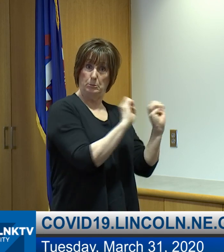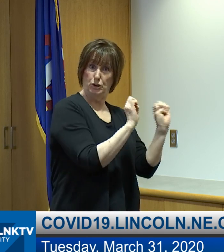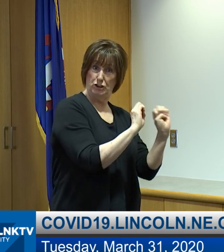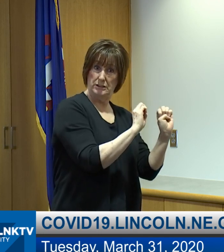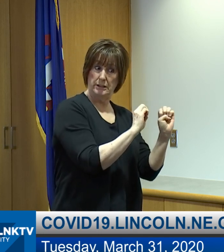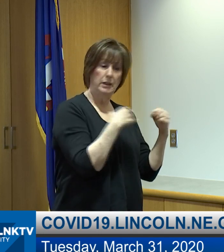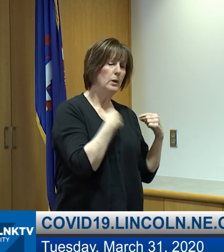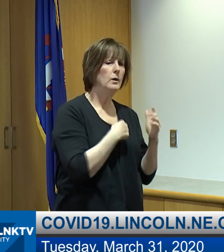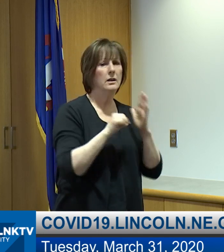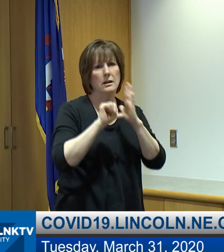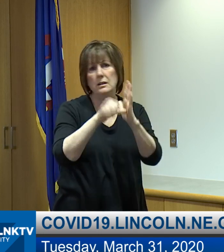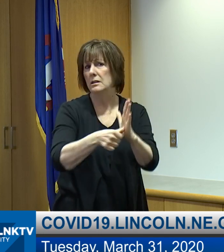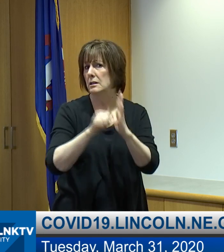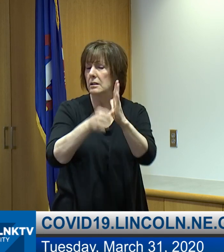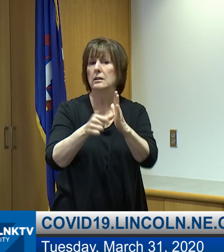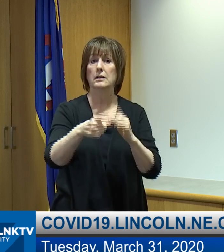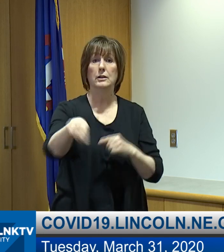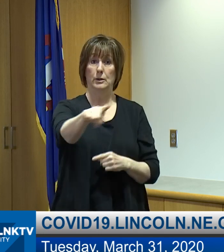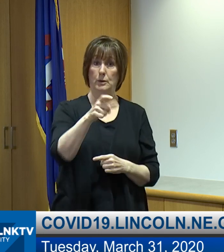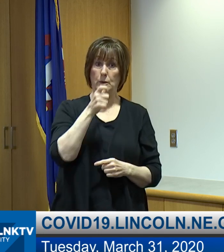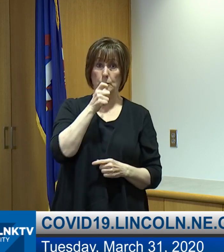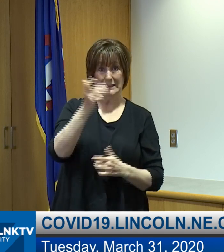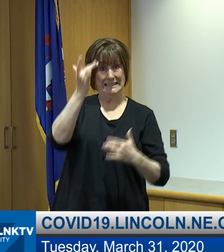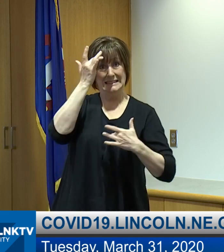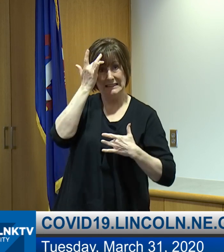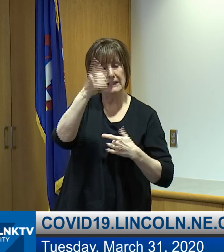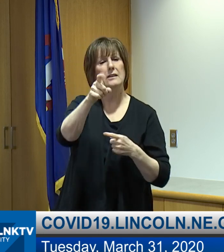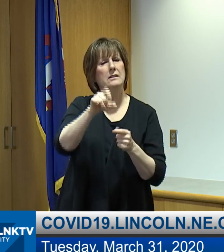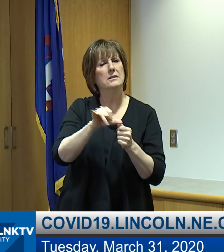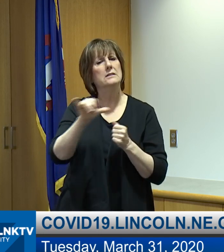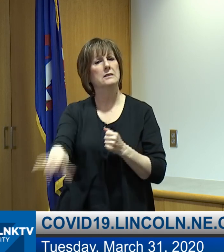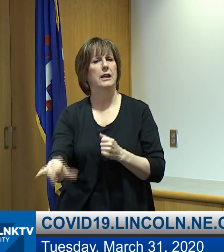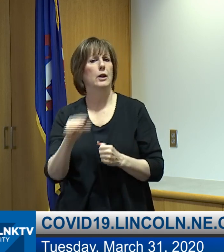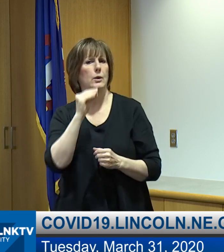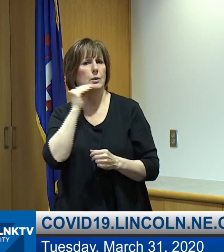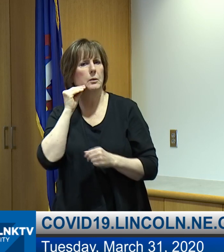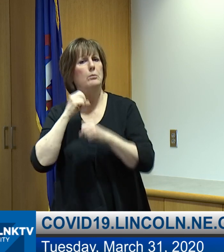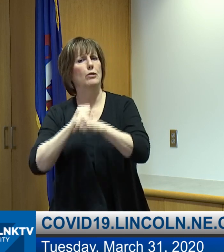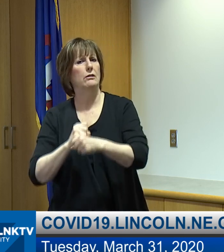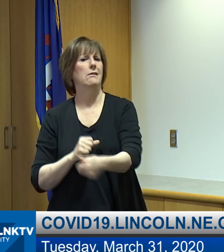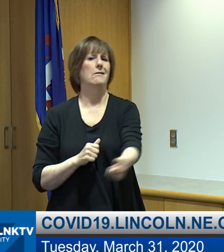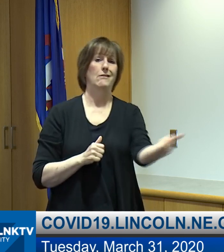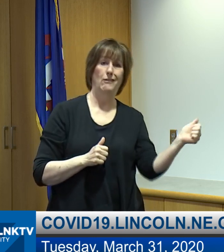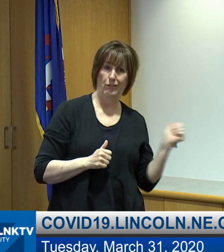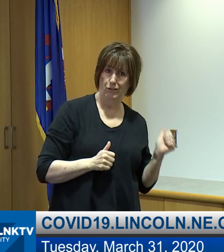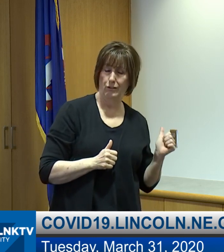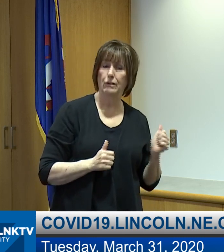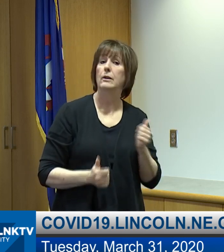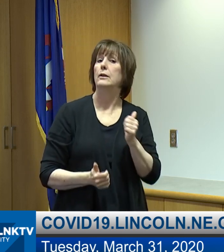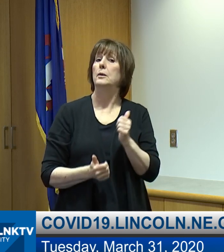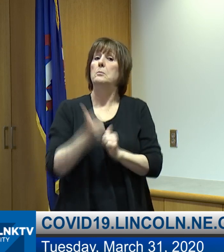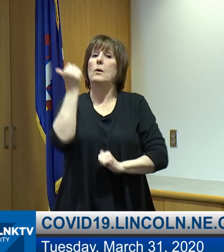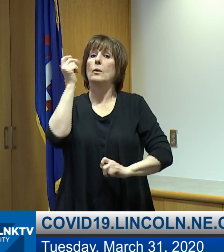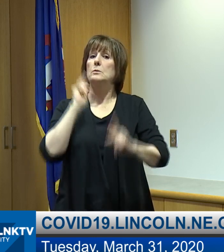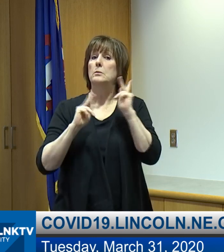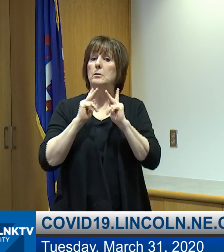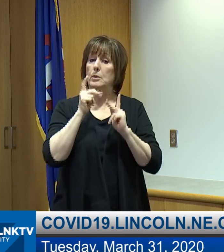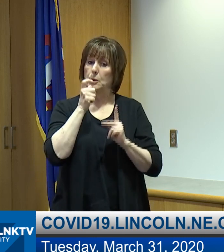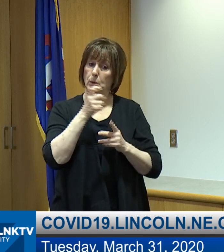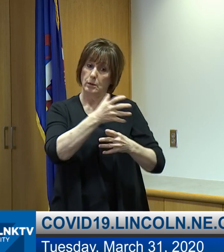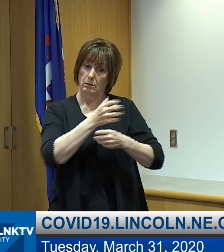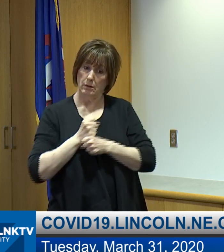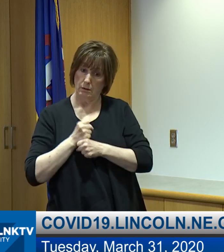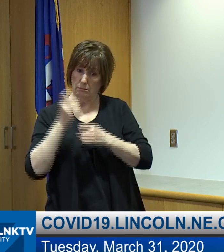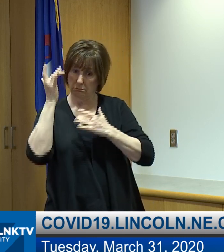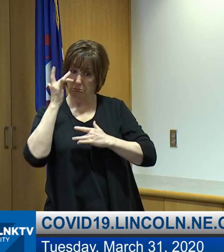have stressed that those who are sick need to stay home to protect others. Fortunately, most people with COVID-19